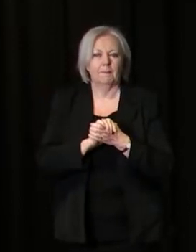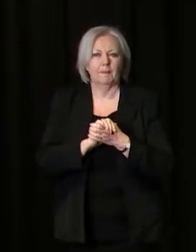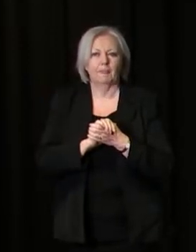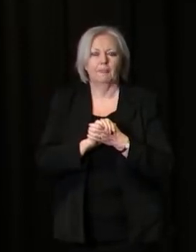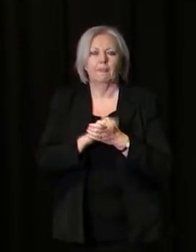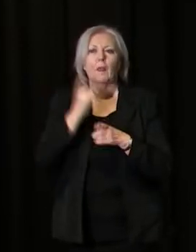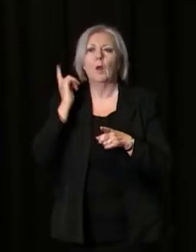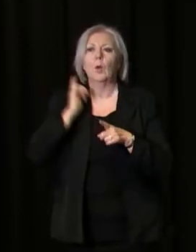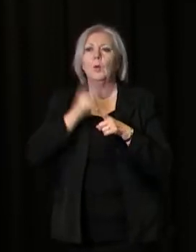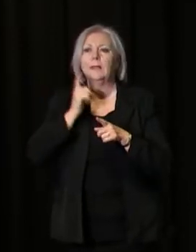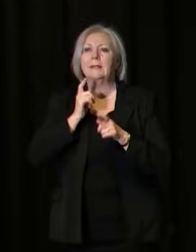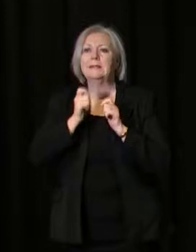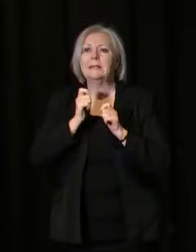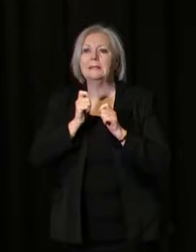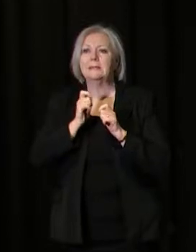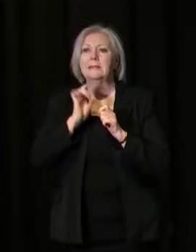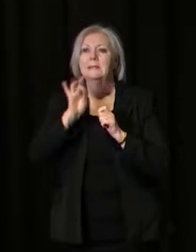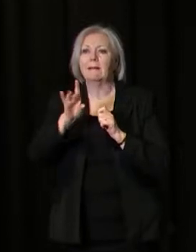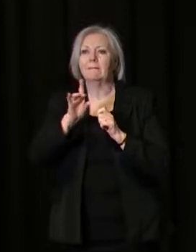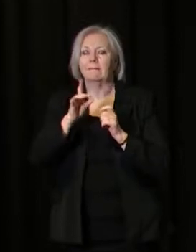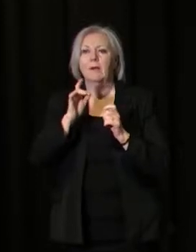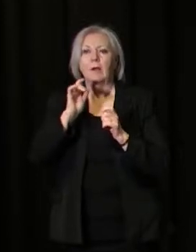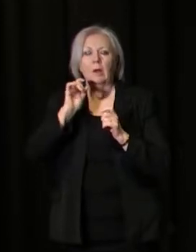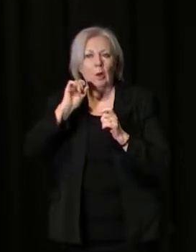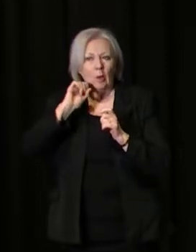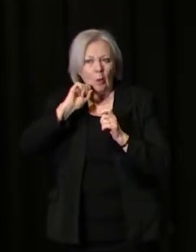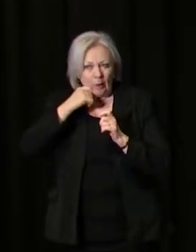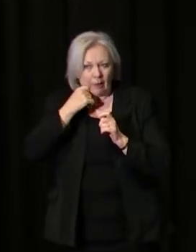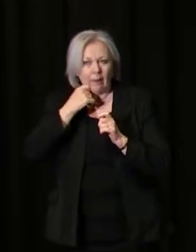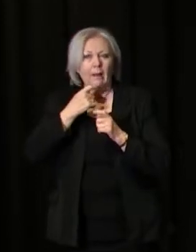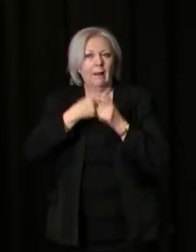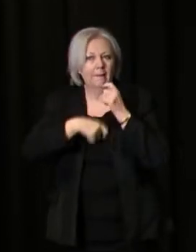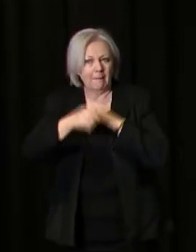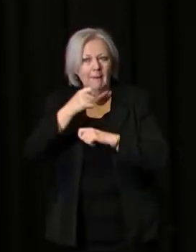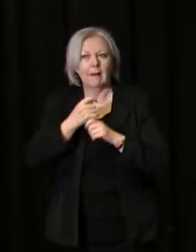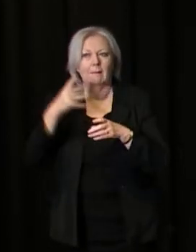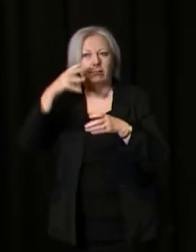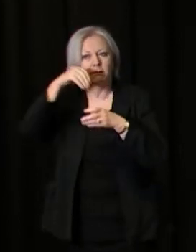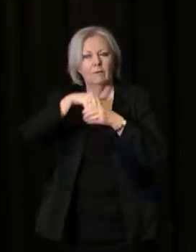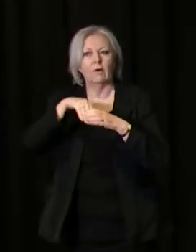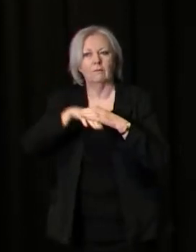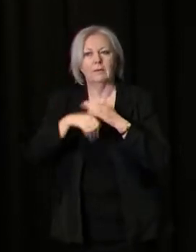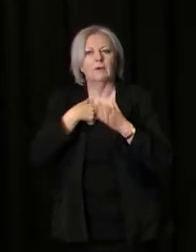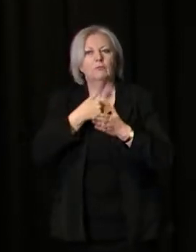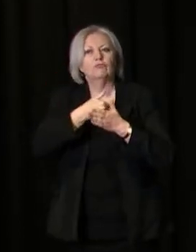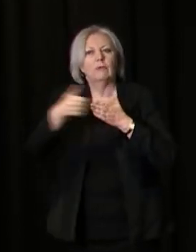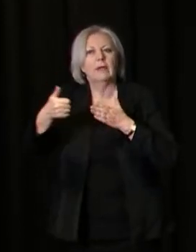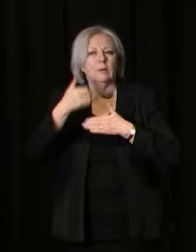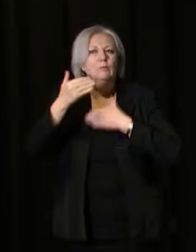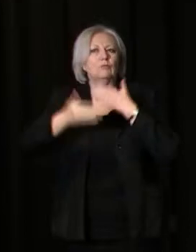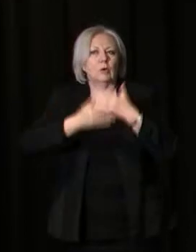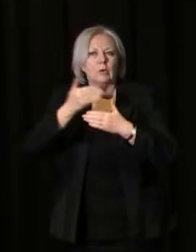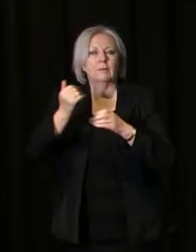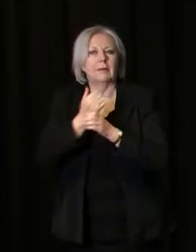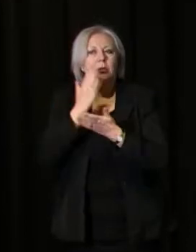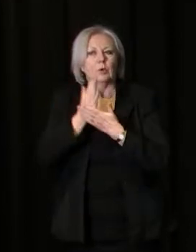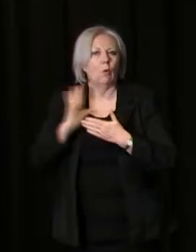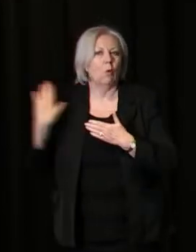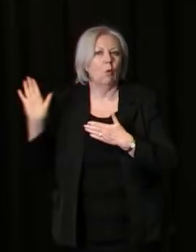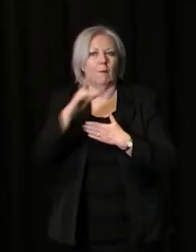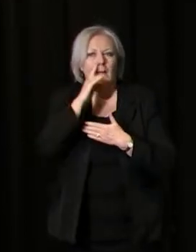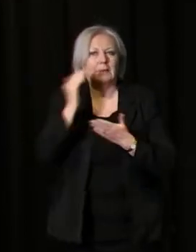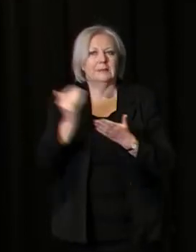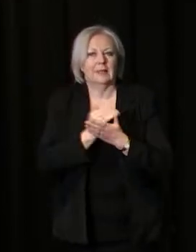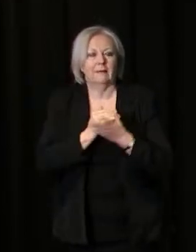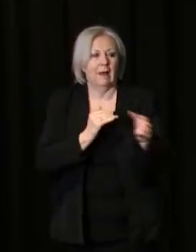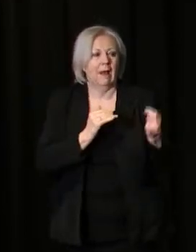Rapid antigen testing is and will increasingly be part of the important toolkit to keep us safe and to keep us open. Given